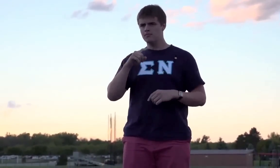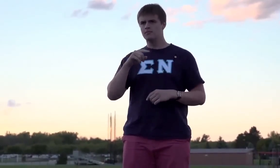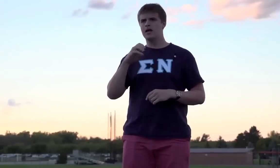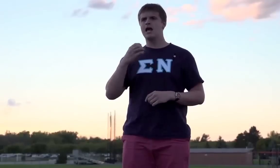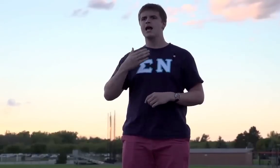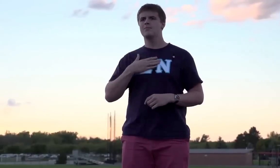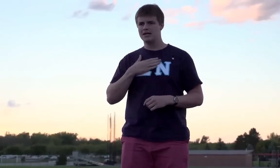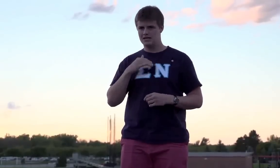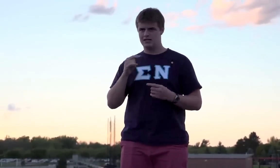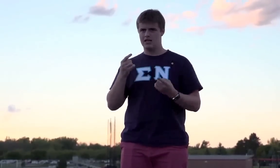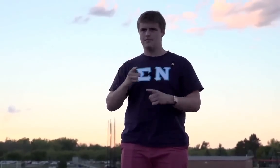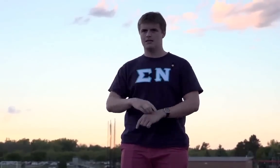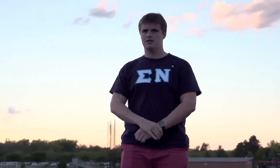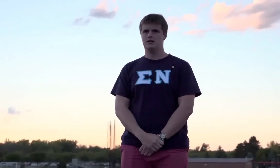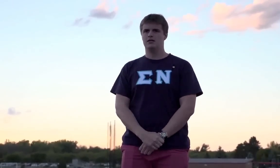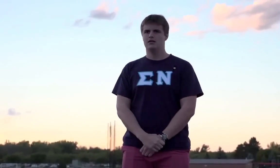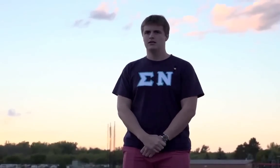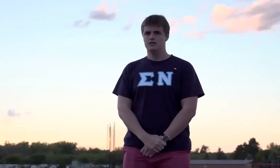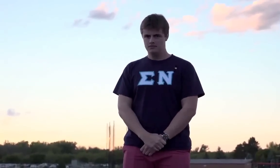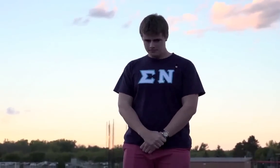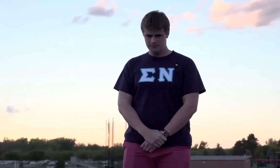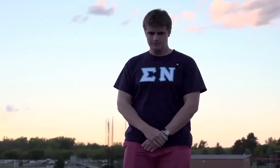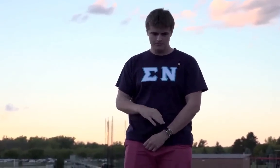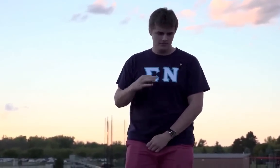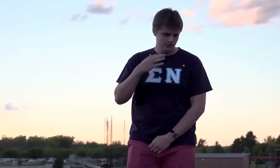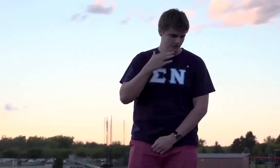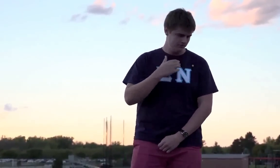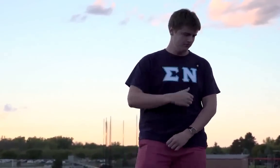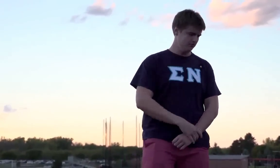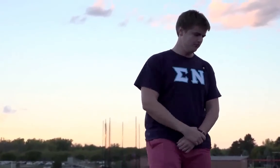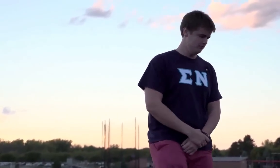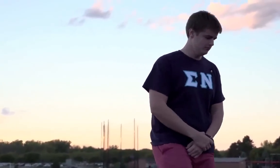Don't cry because it happened. Be happy because it did.